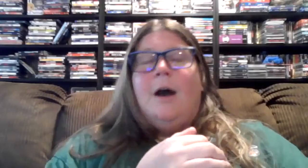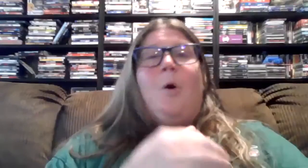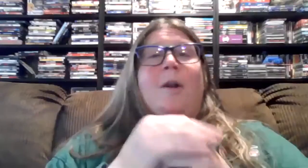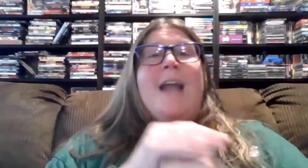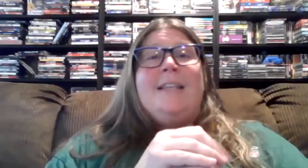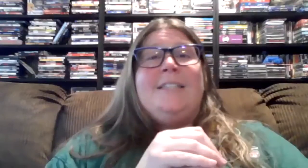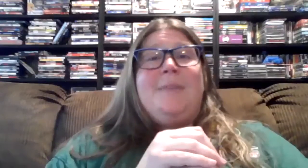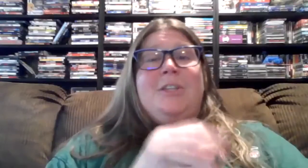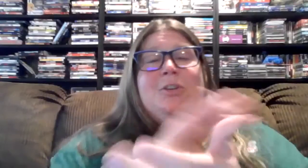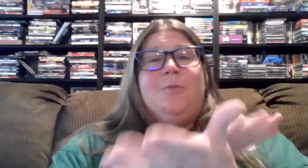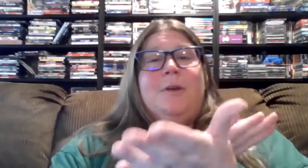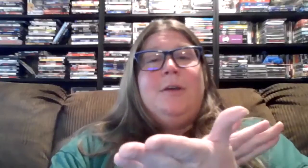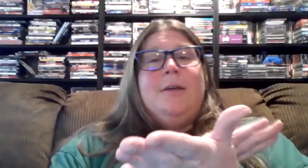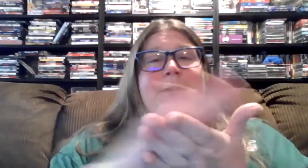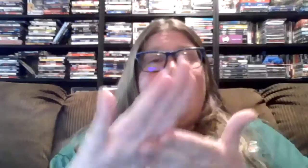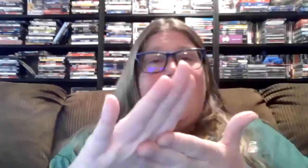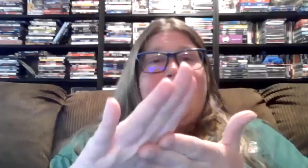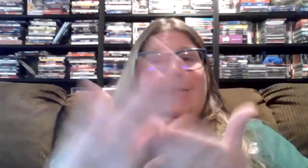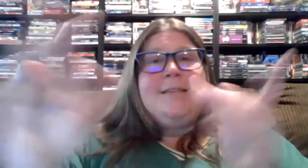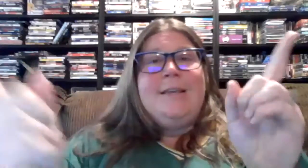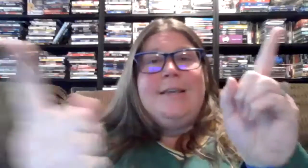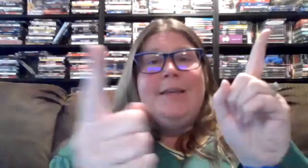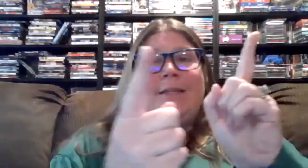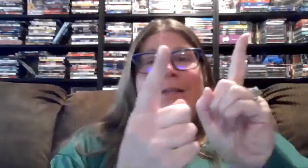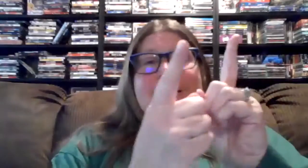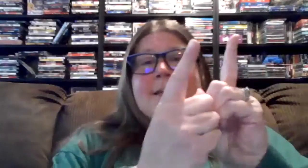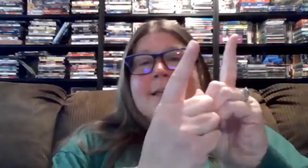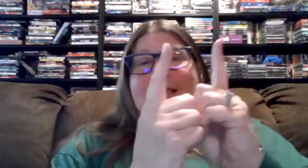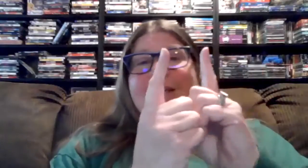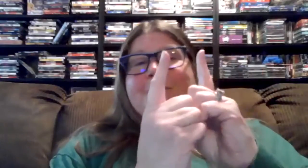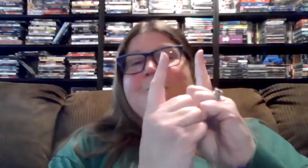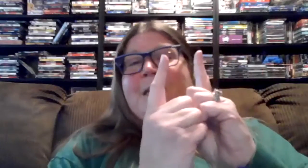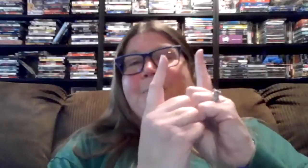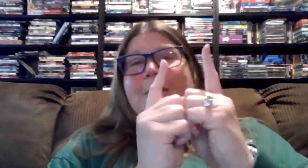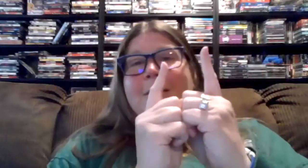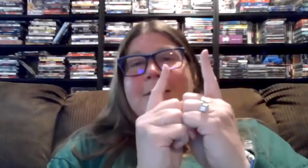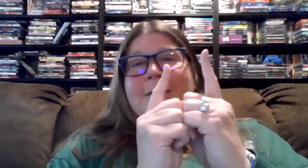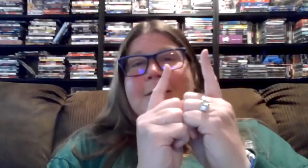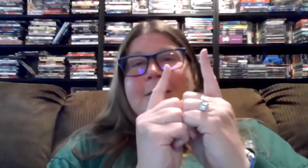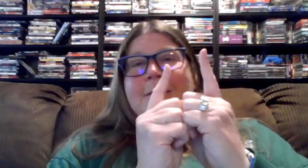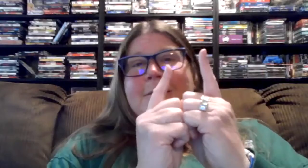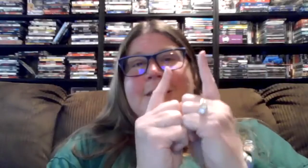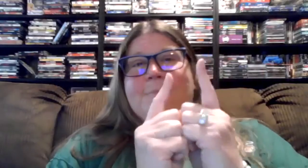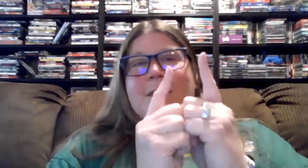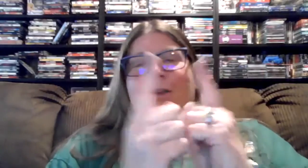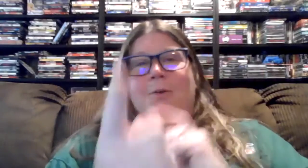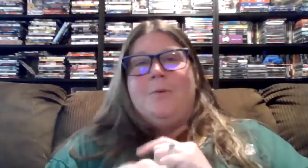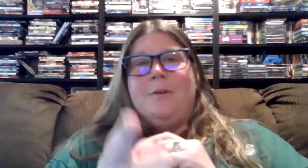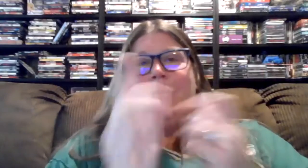Or nice to meet you. Nice. Think of 2 people to meet you.